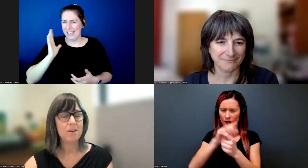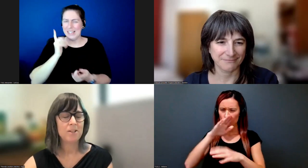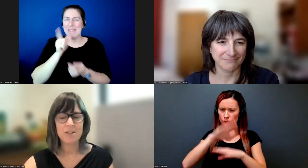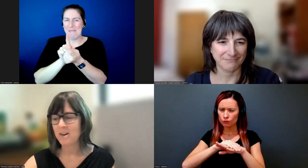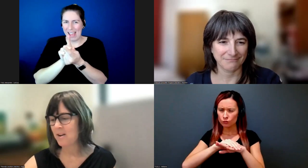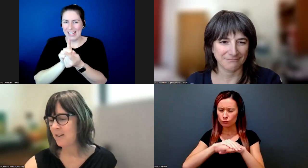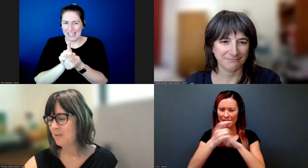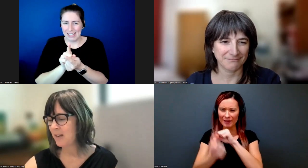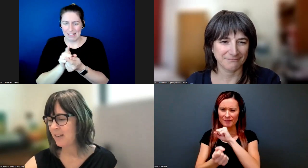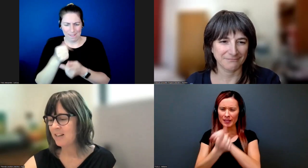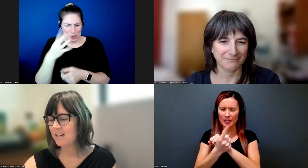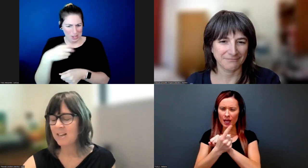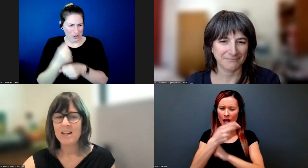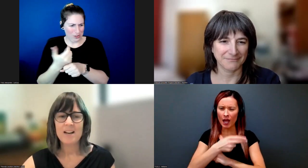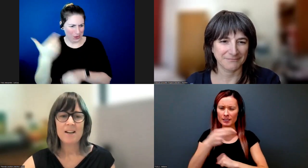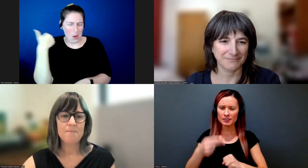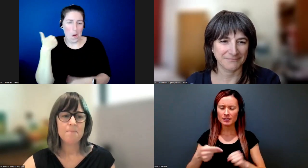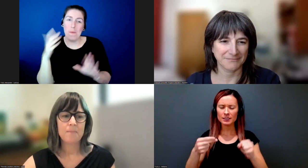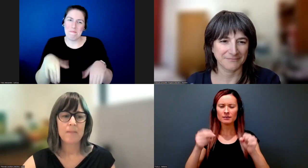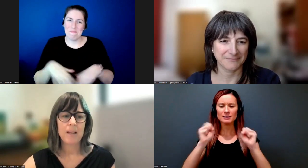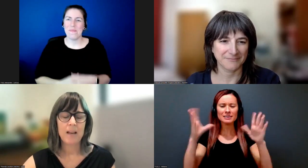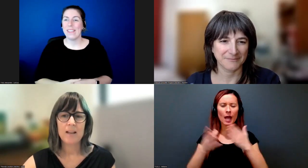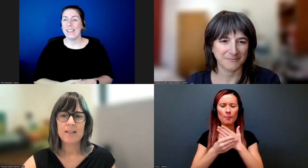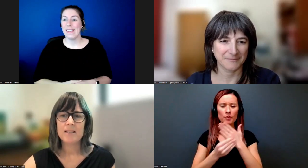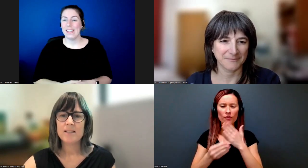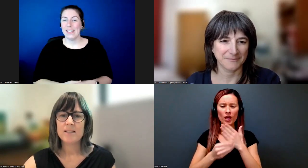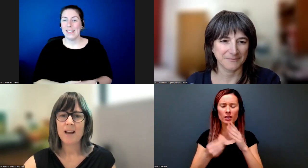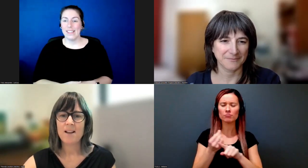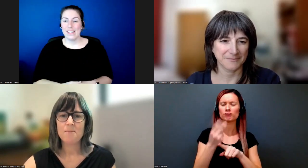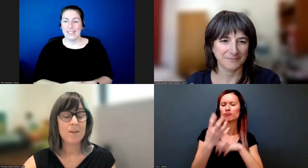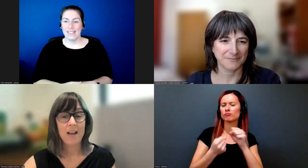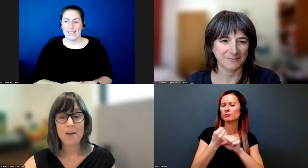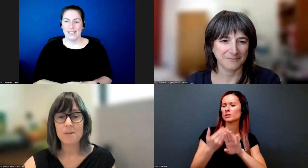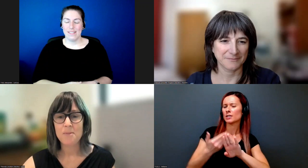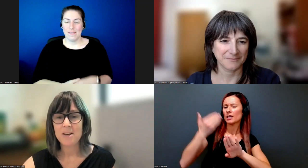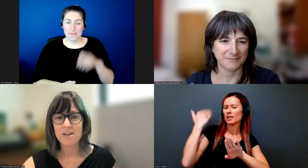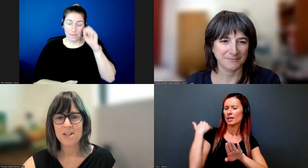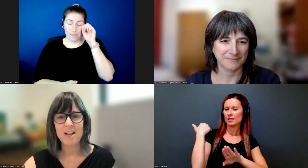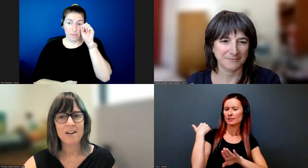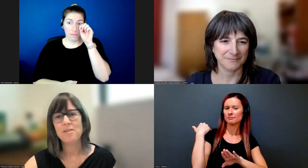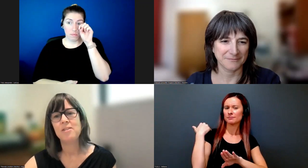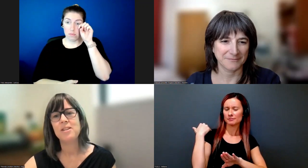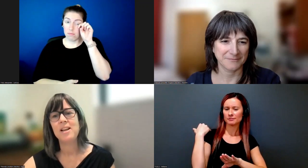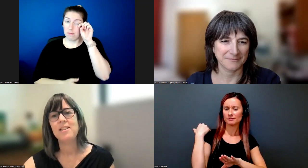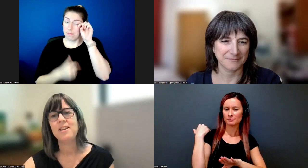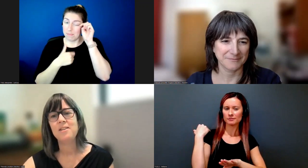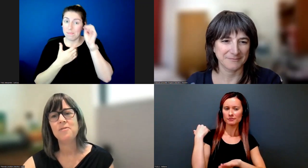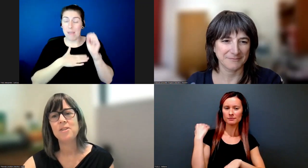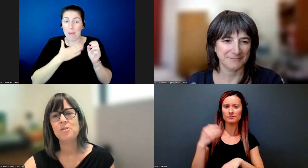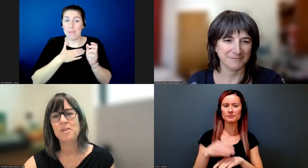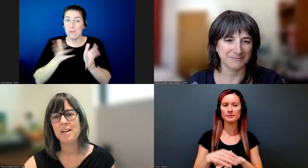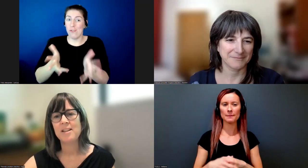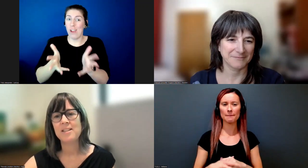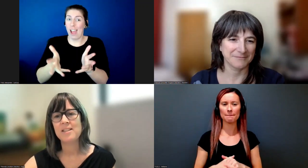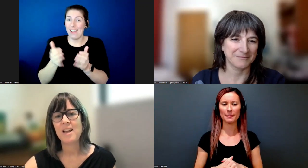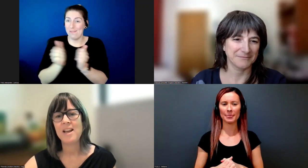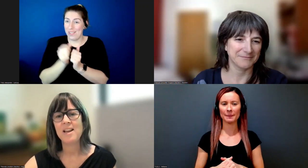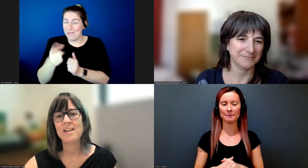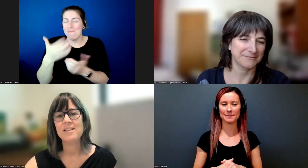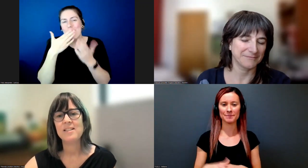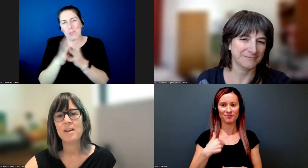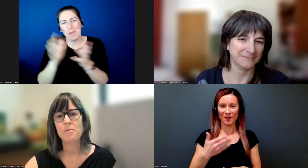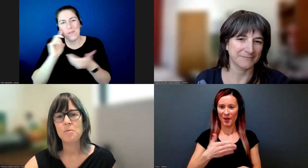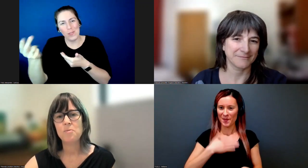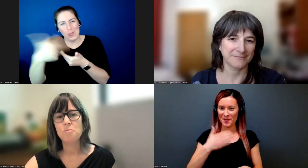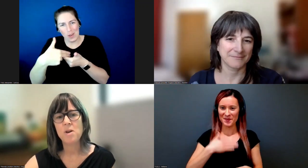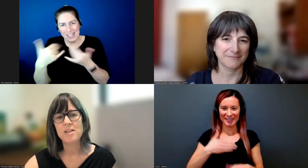few years ago now anyway. And I'm really happy to be here chatting with you today. Thank you for joining us.